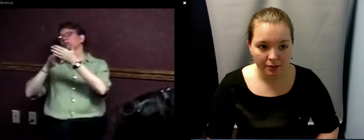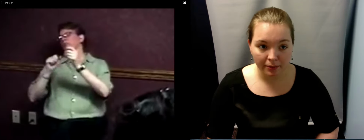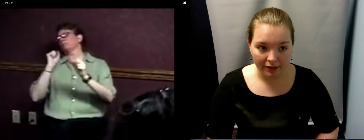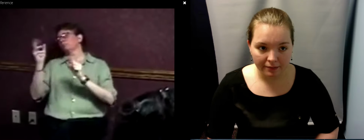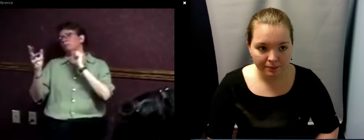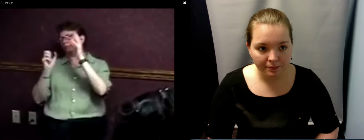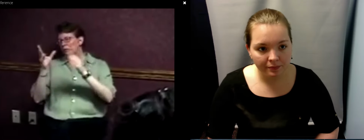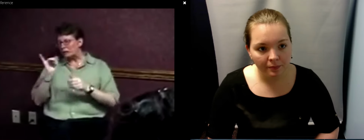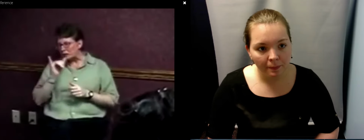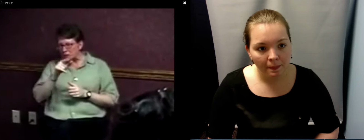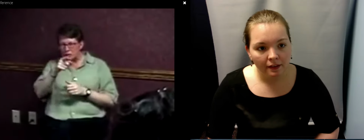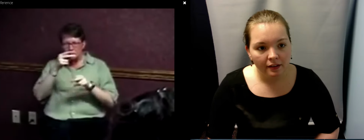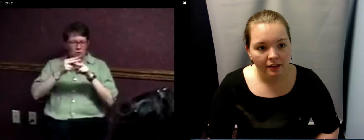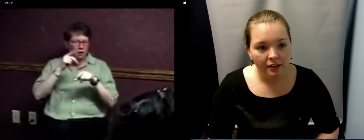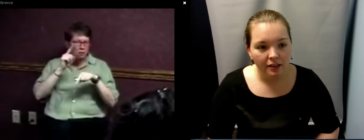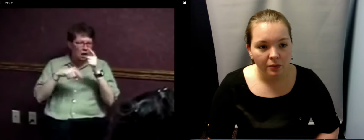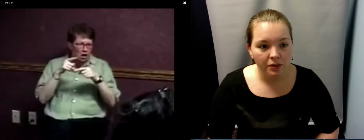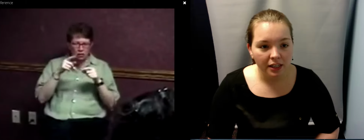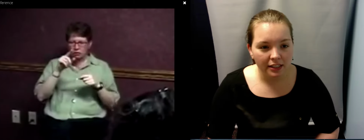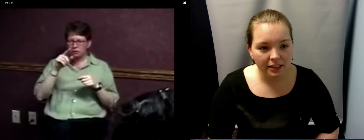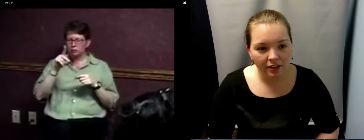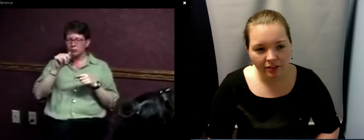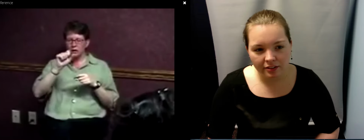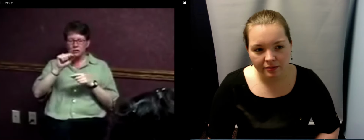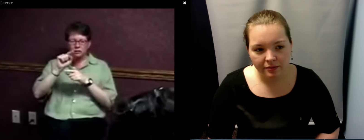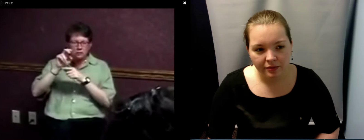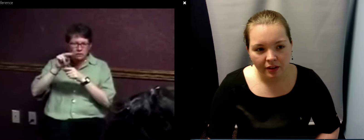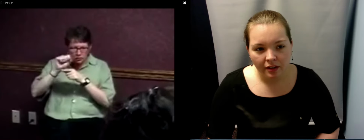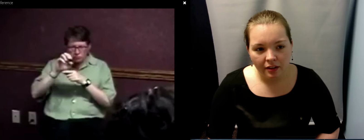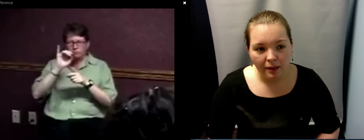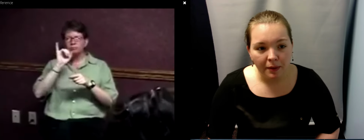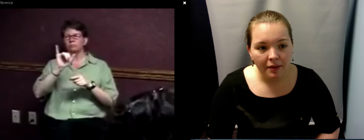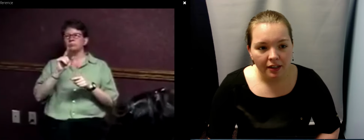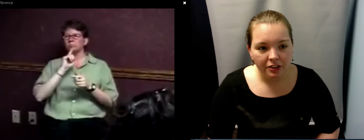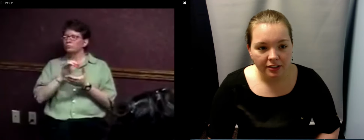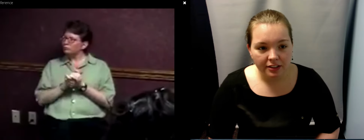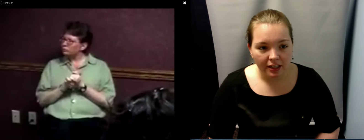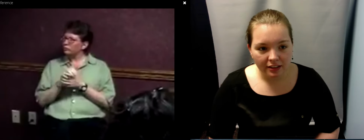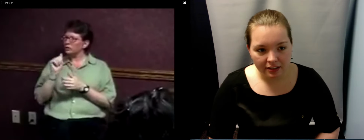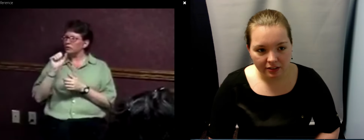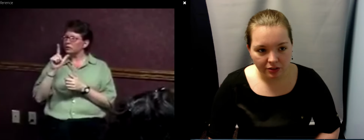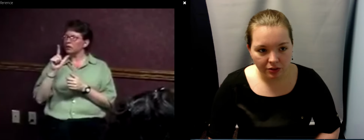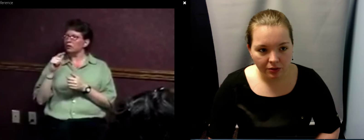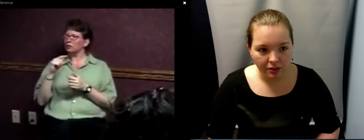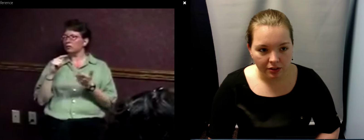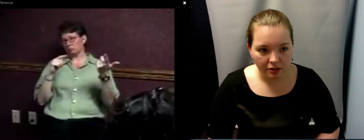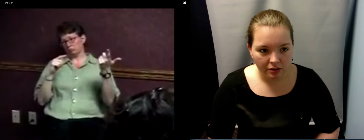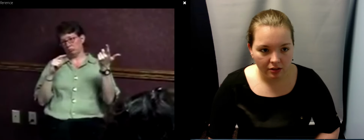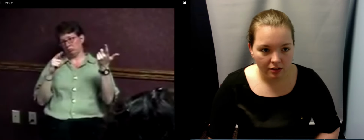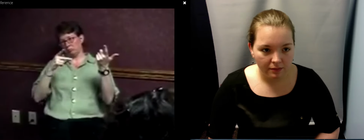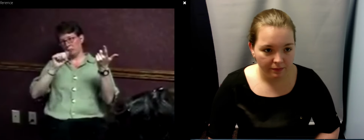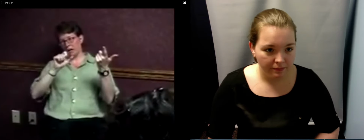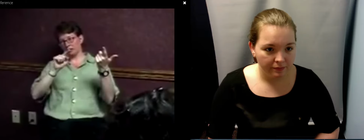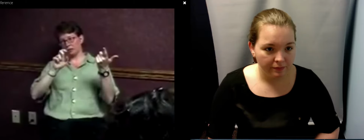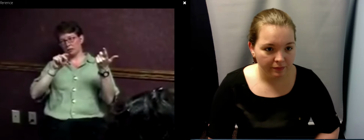goes to bed. And we'll sign it together. And maybe I should sign the tenses to her,